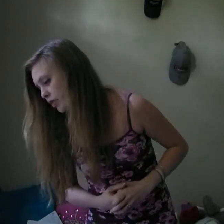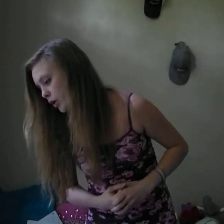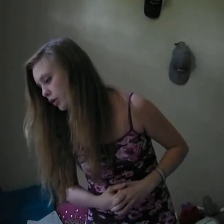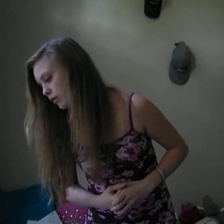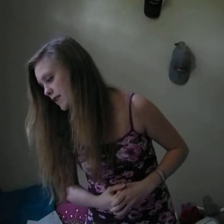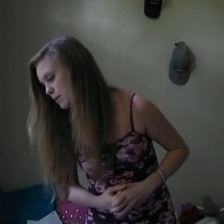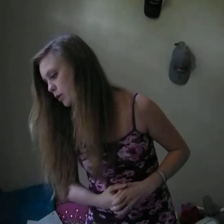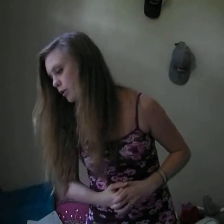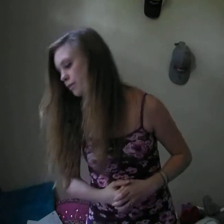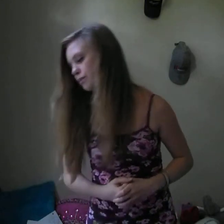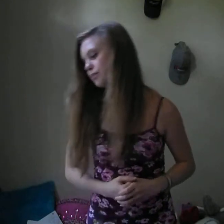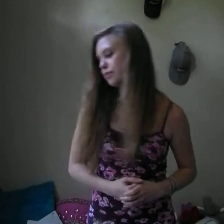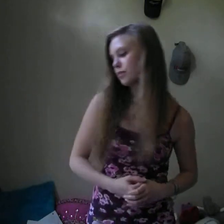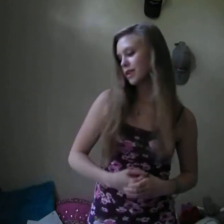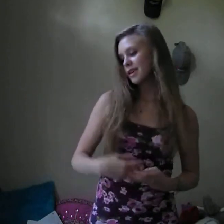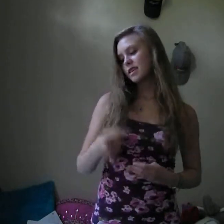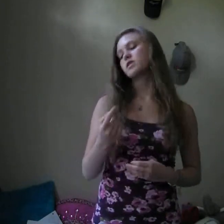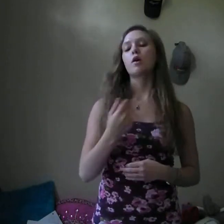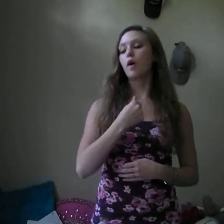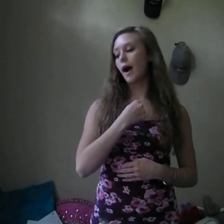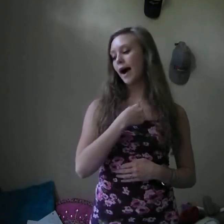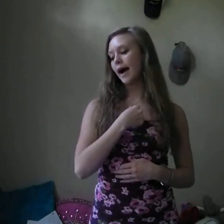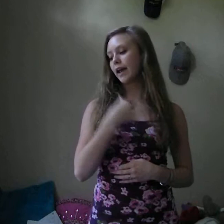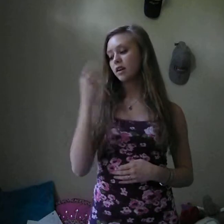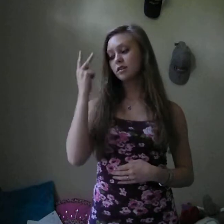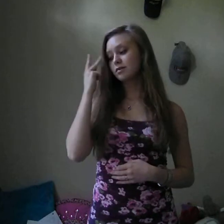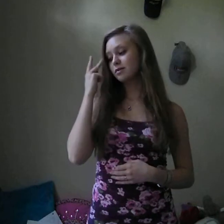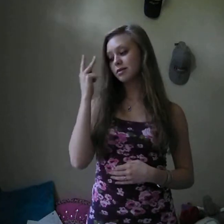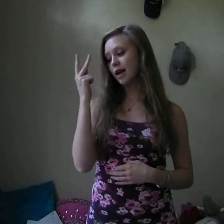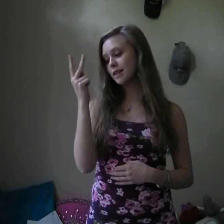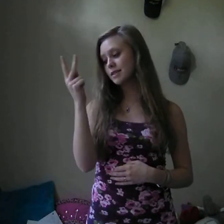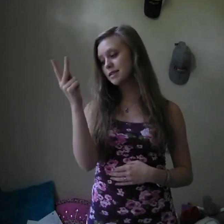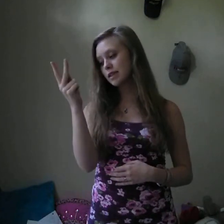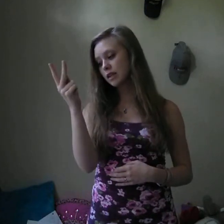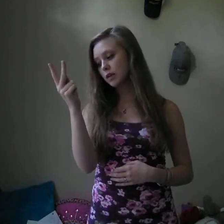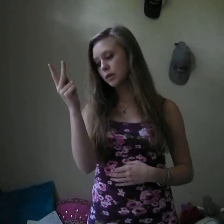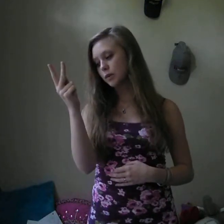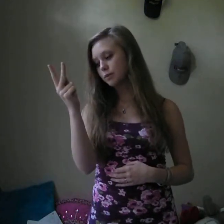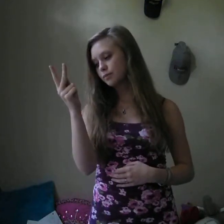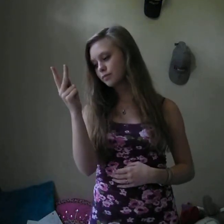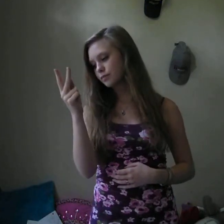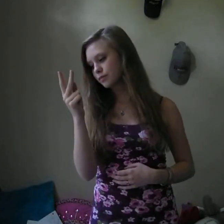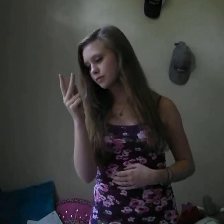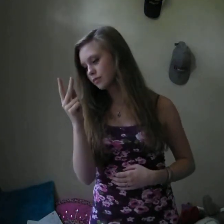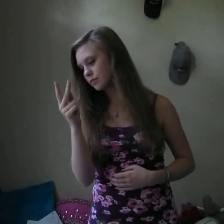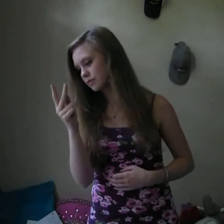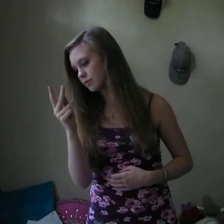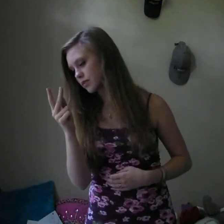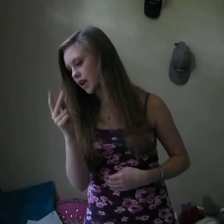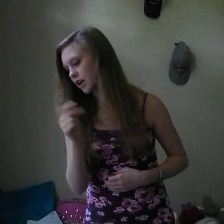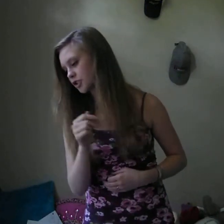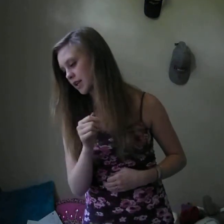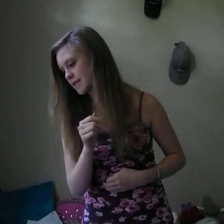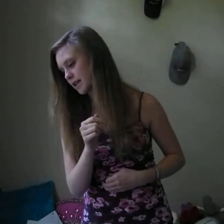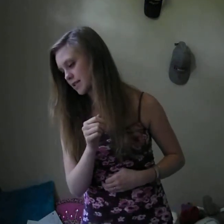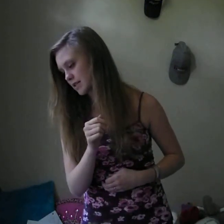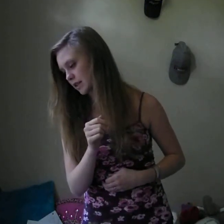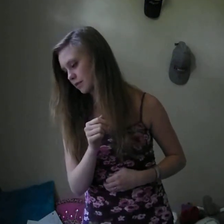though you're invisible, so I not see you, I'll trust the unseen.